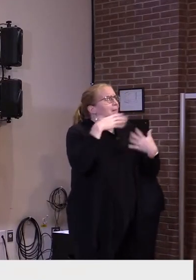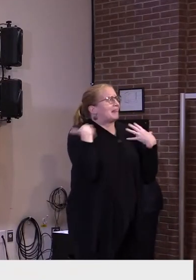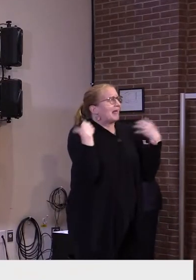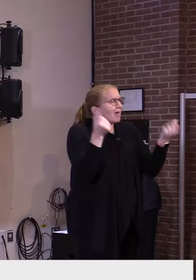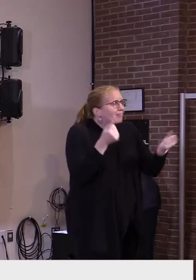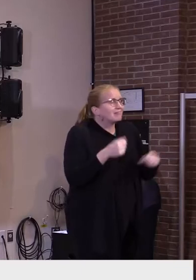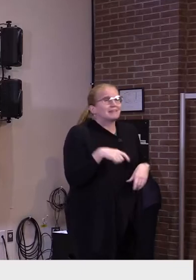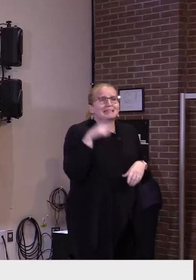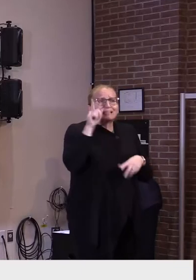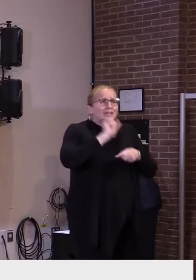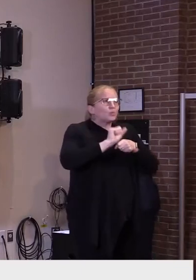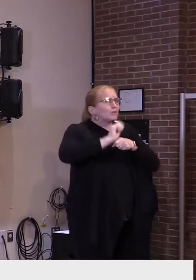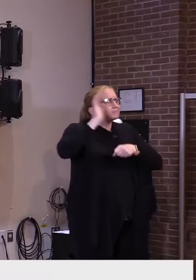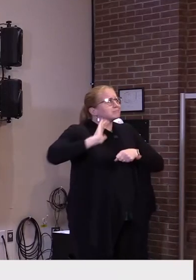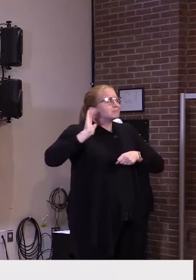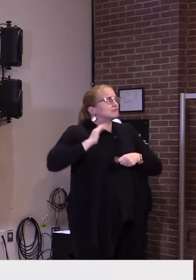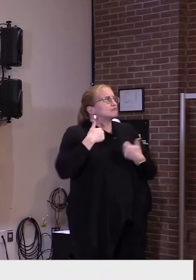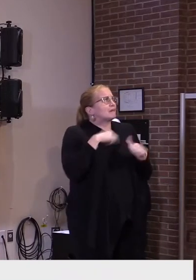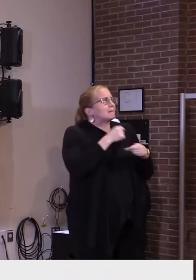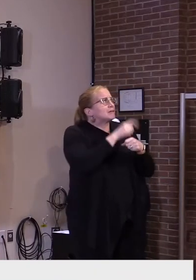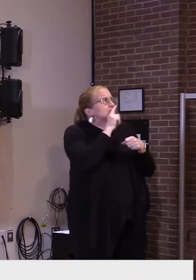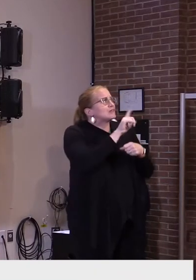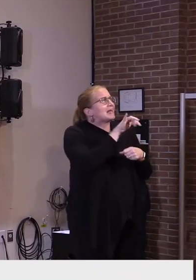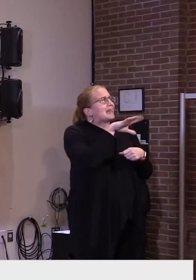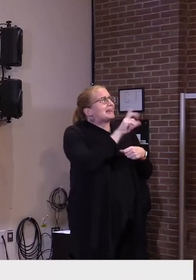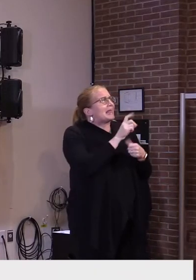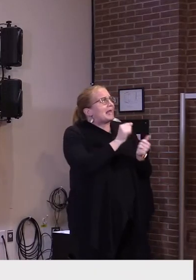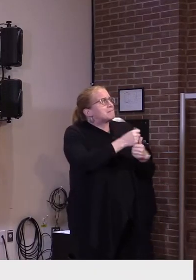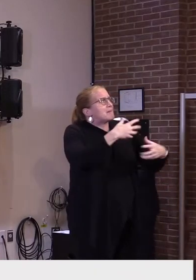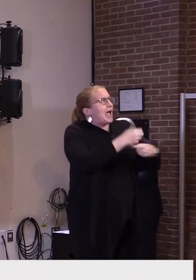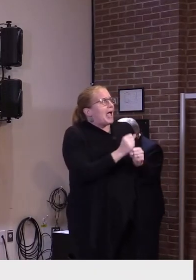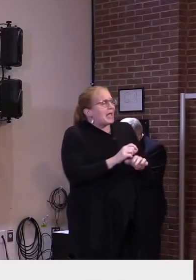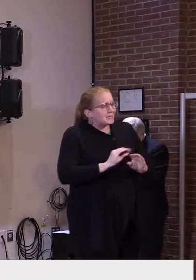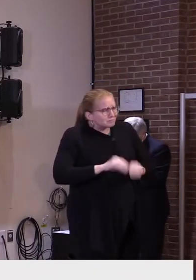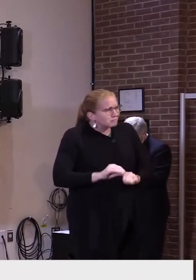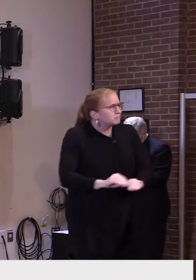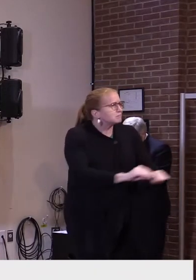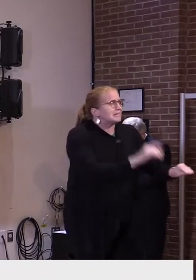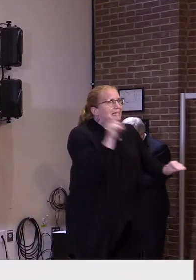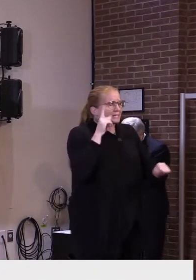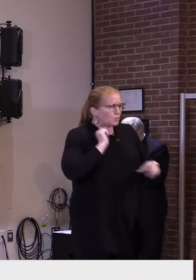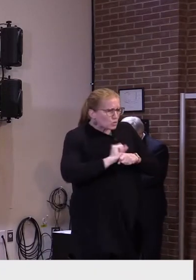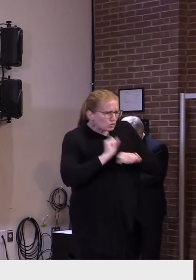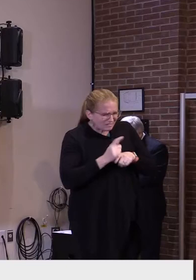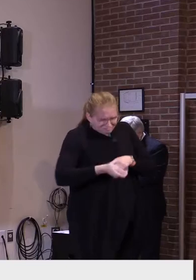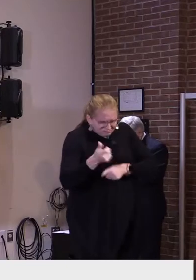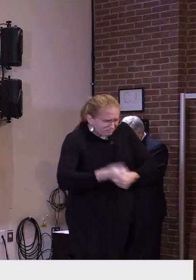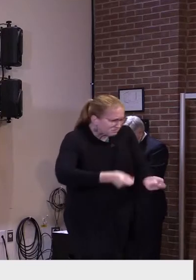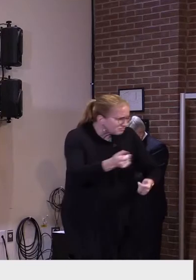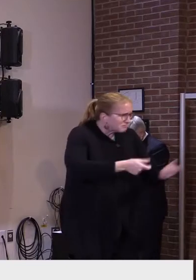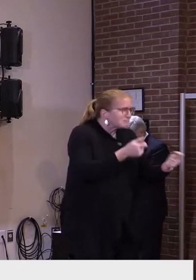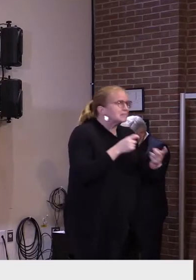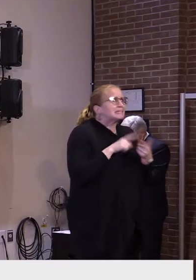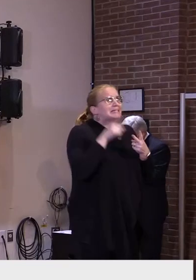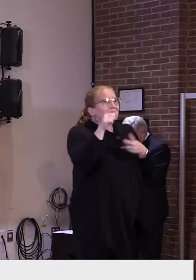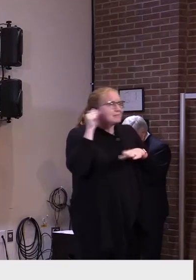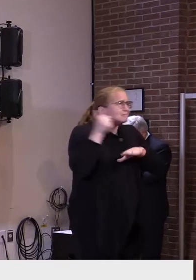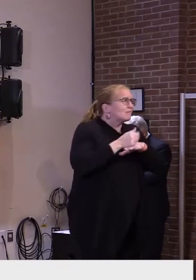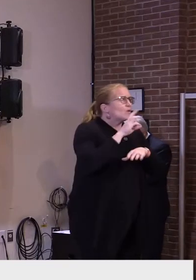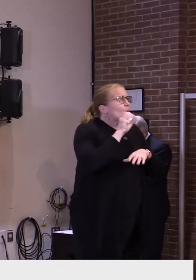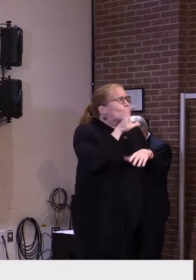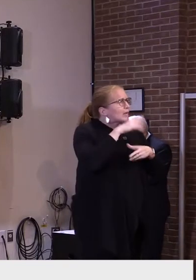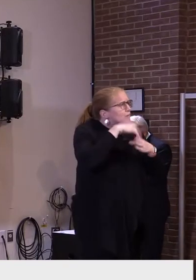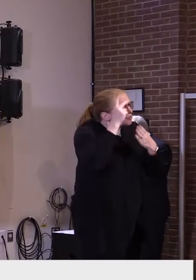of landmines, to his steadfast and active support for the WIC program and our nation's children, and